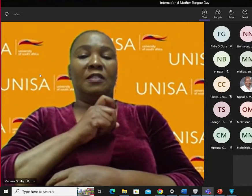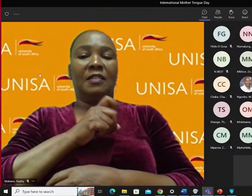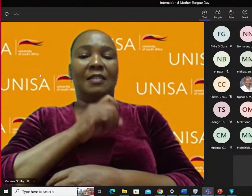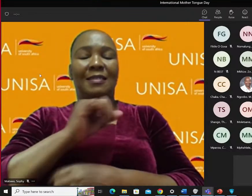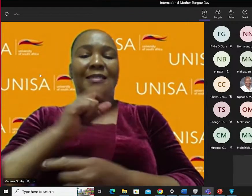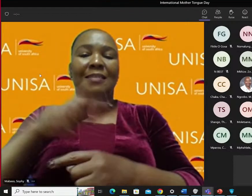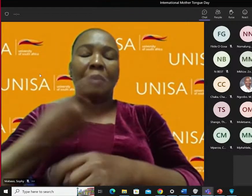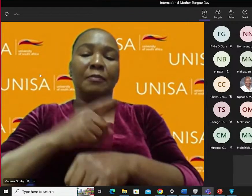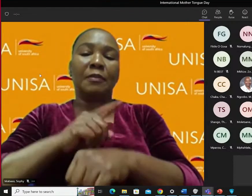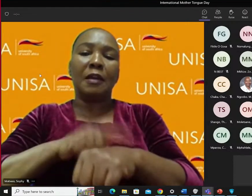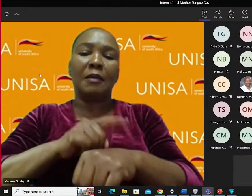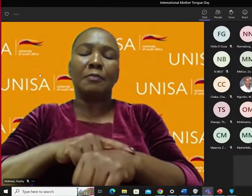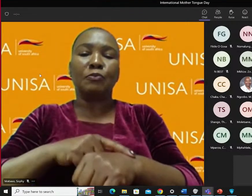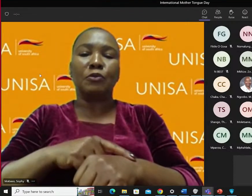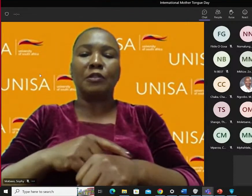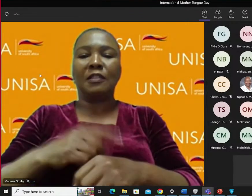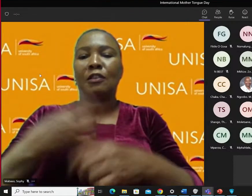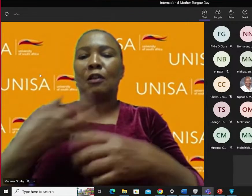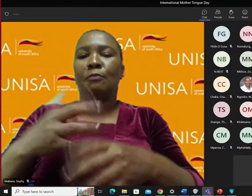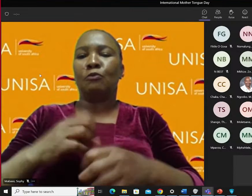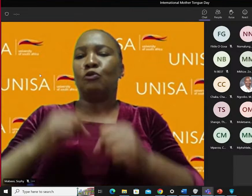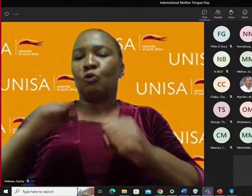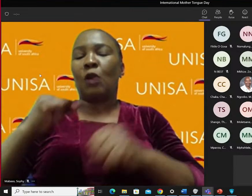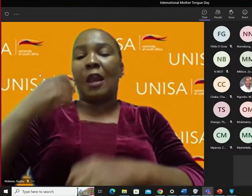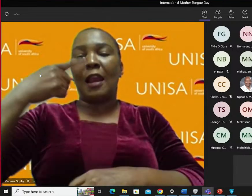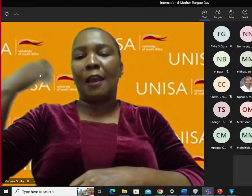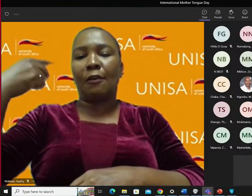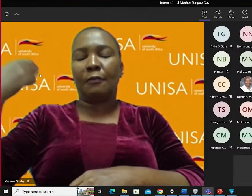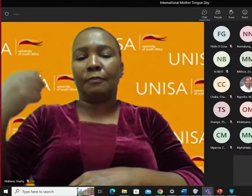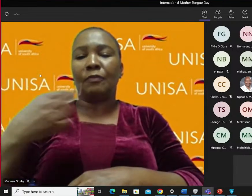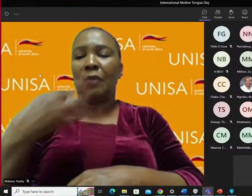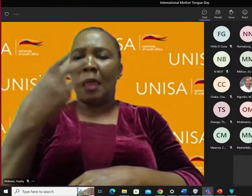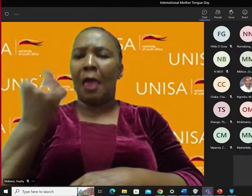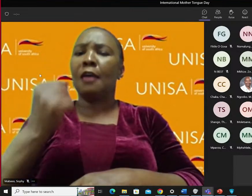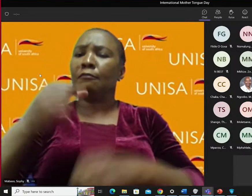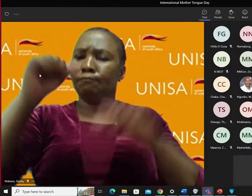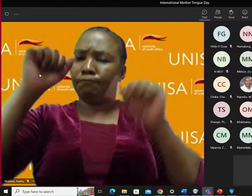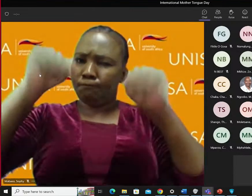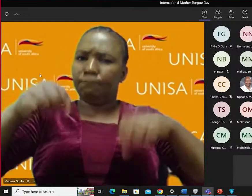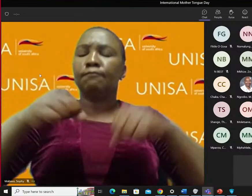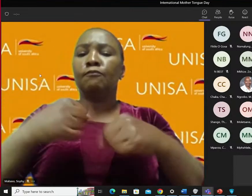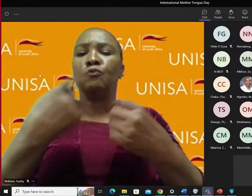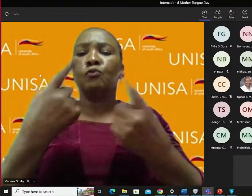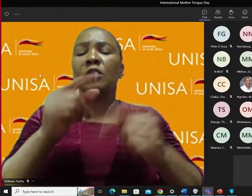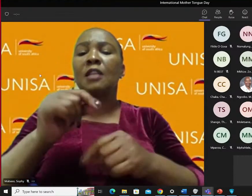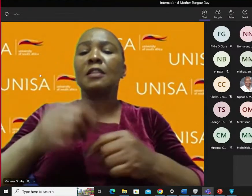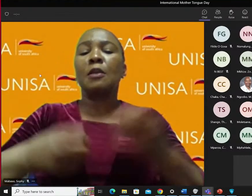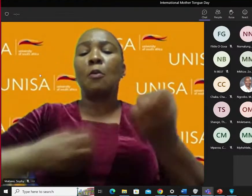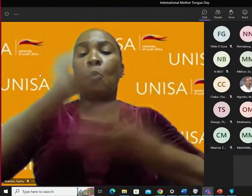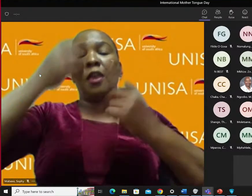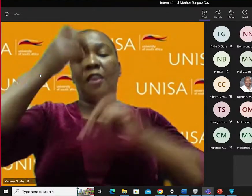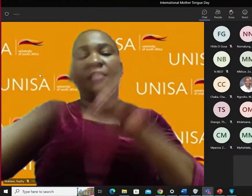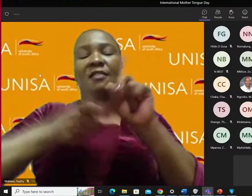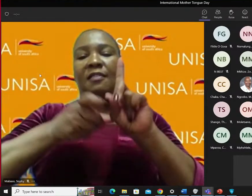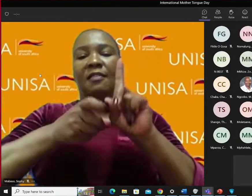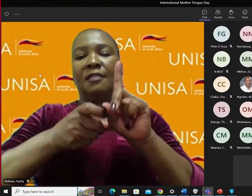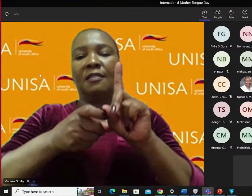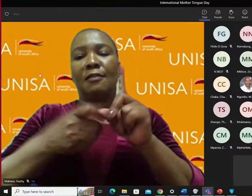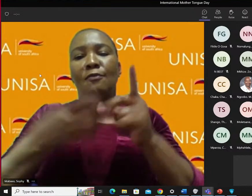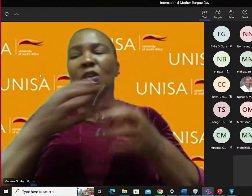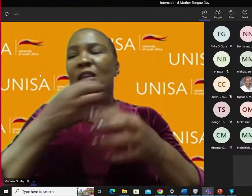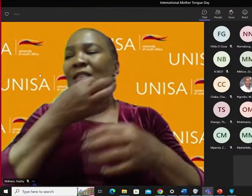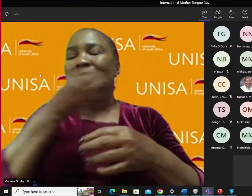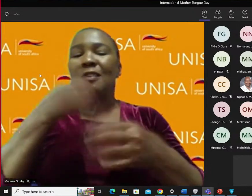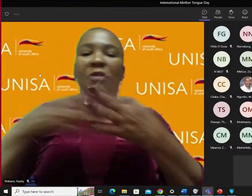sometimes strong language, but he's got a permission to do that as a poet. You can say whatever you